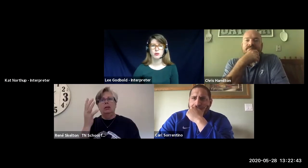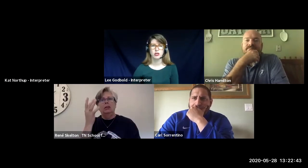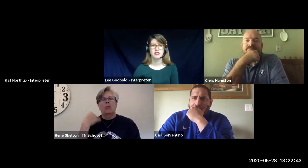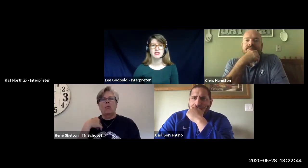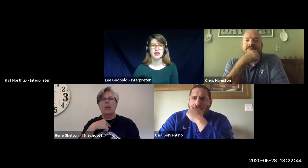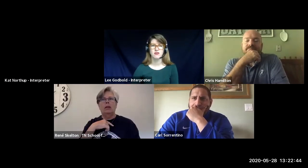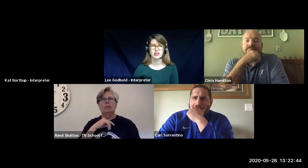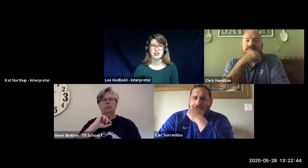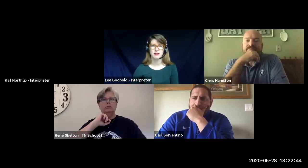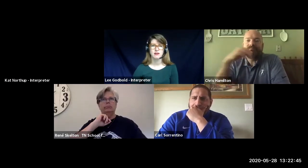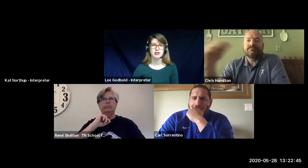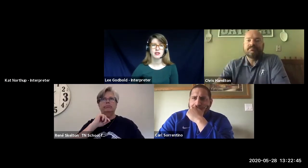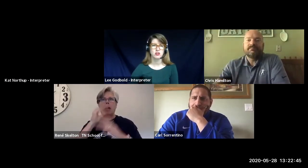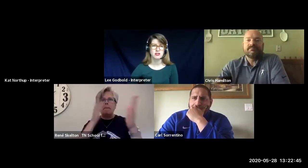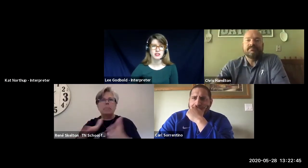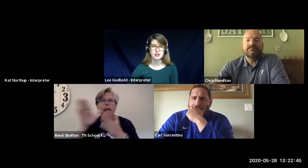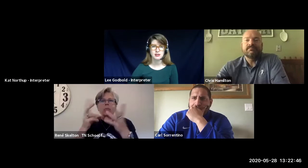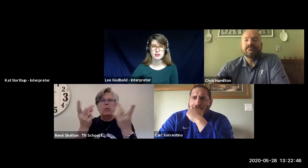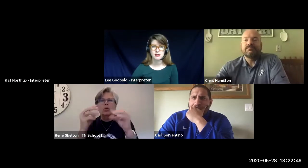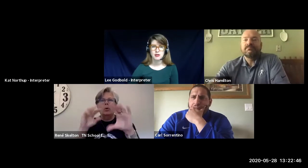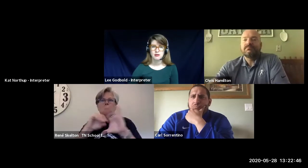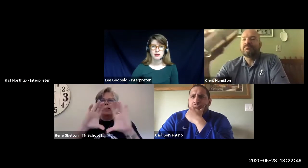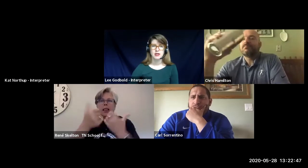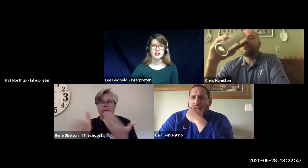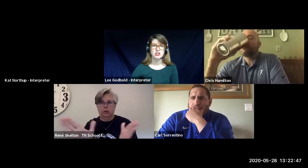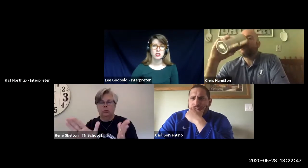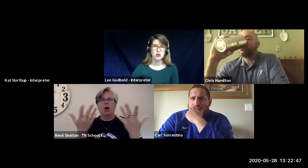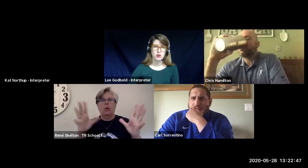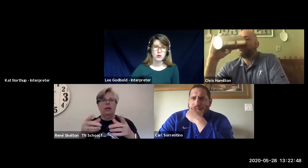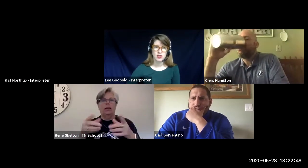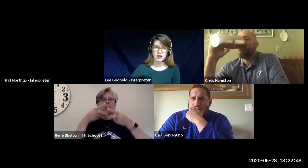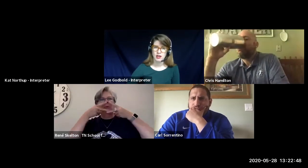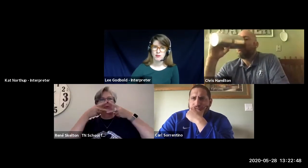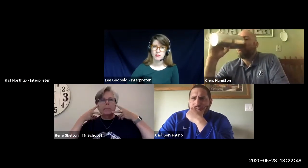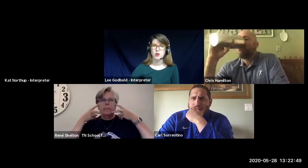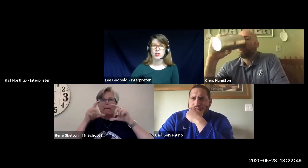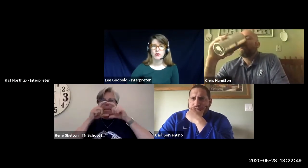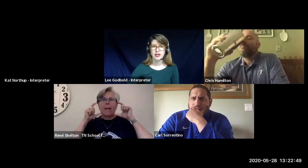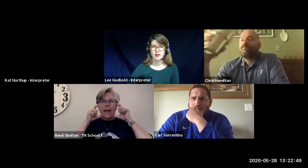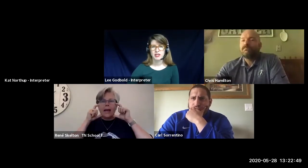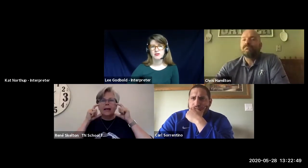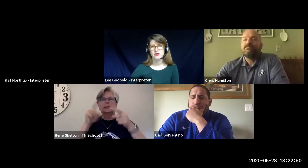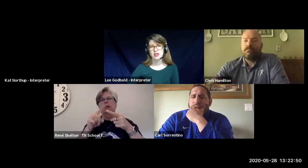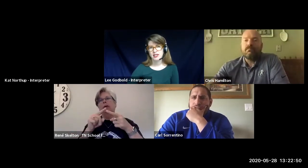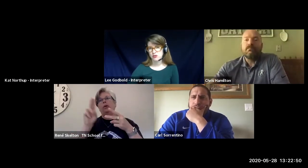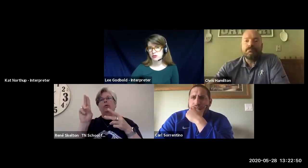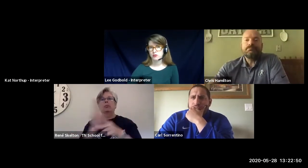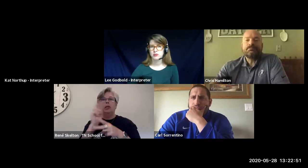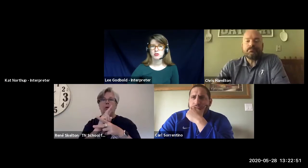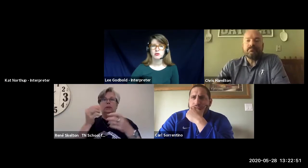couldn't safely conduct our seasons. And so we already have plans for the classroom to come